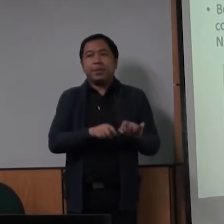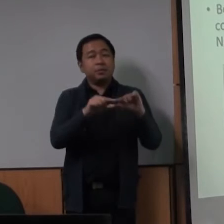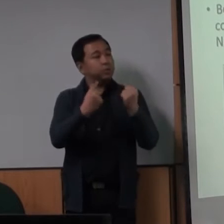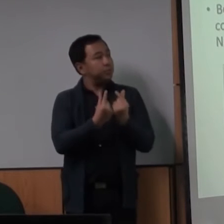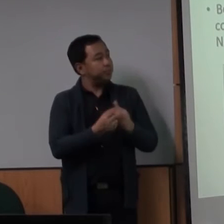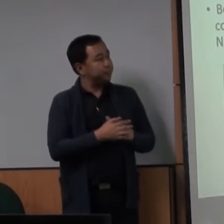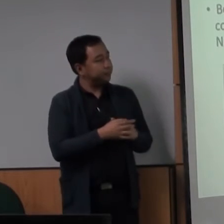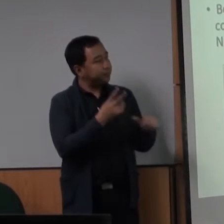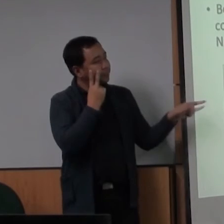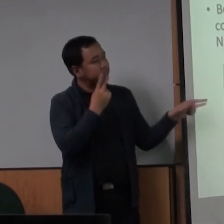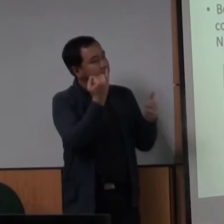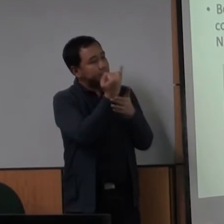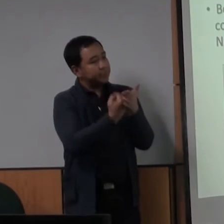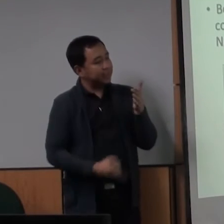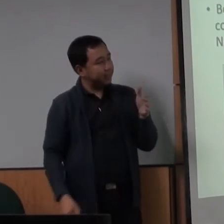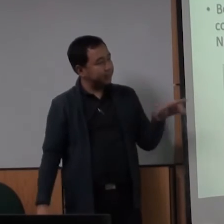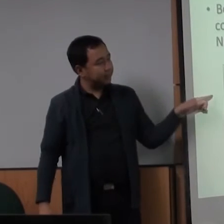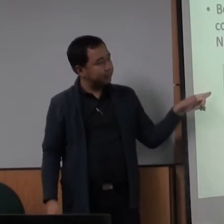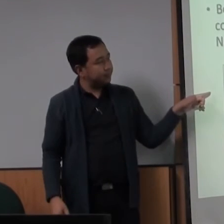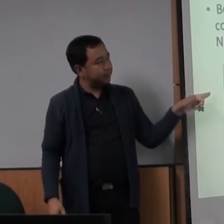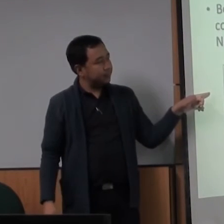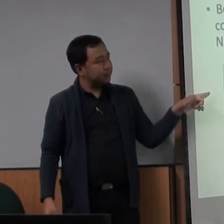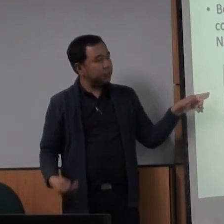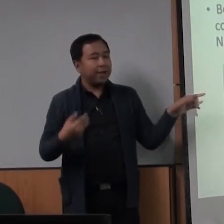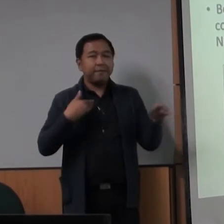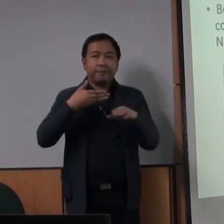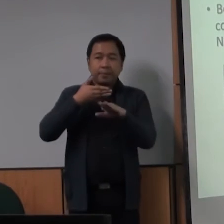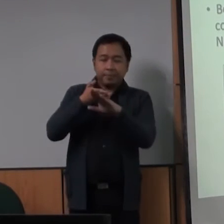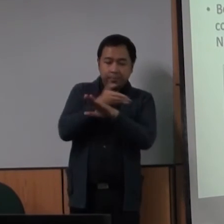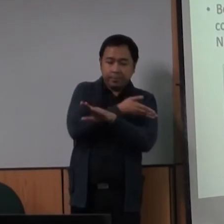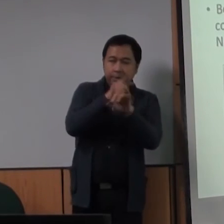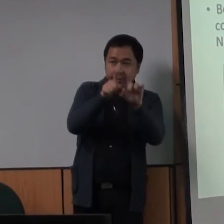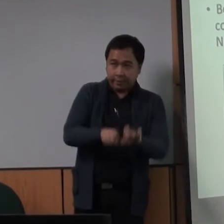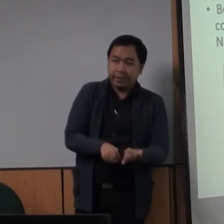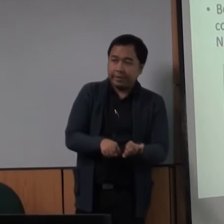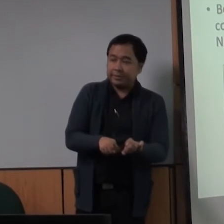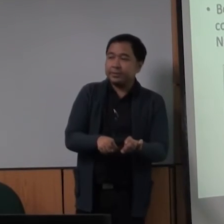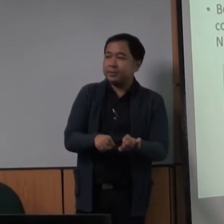design. Okay, so if there's a pre-test, okay,